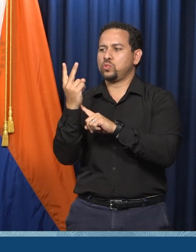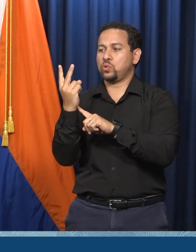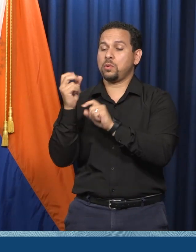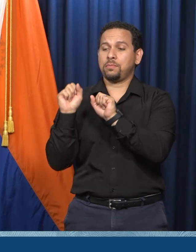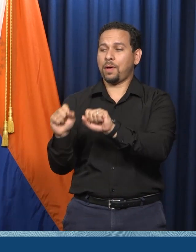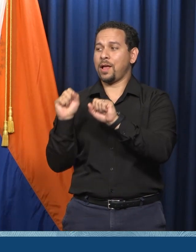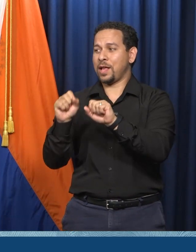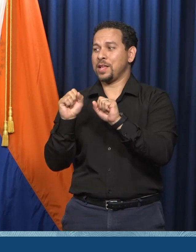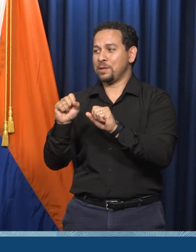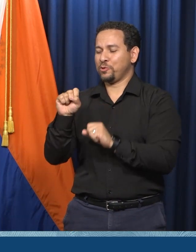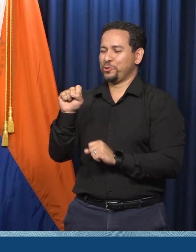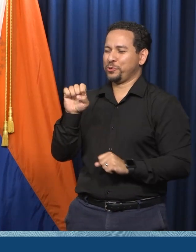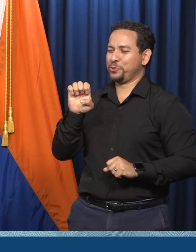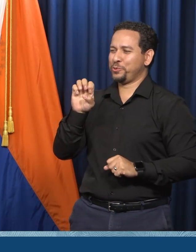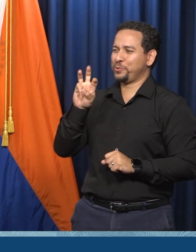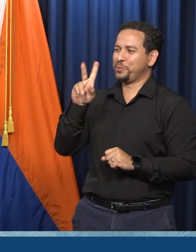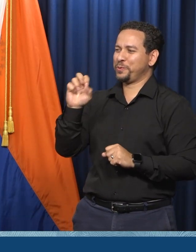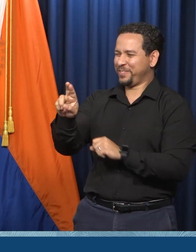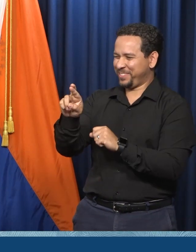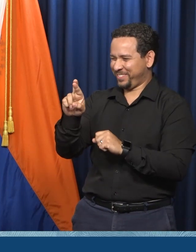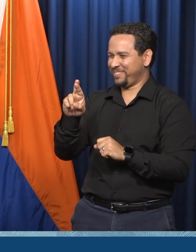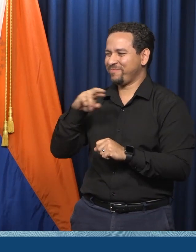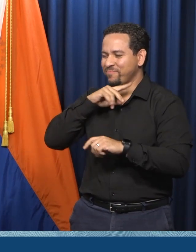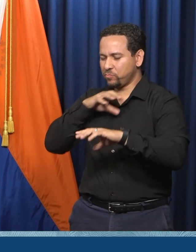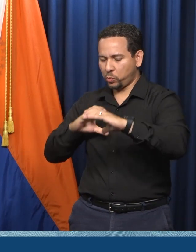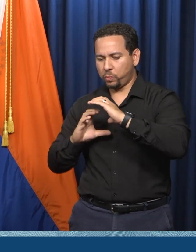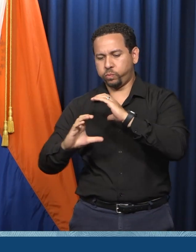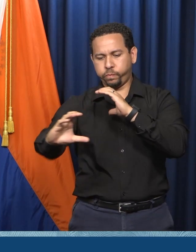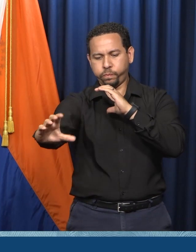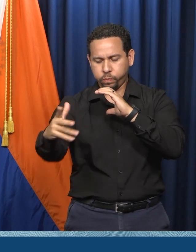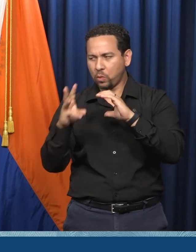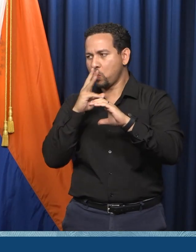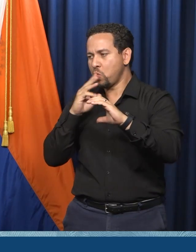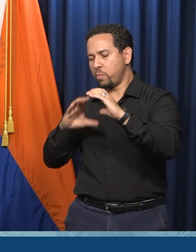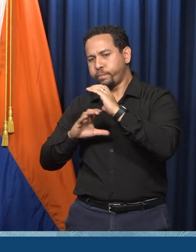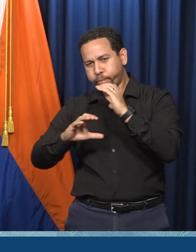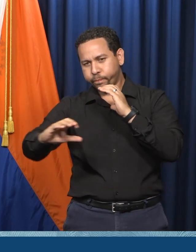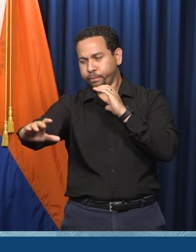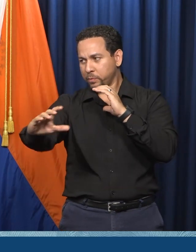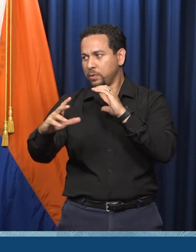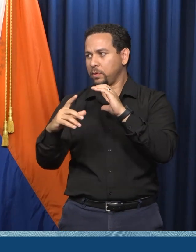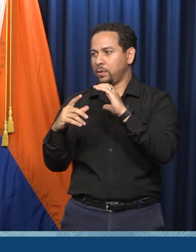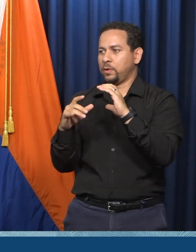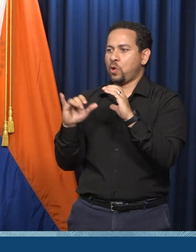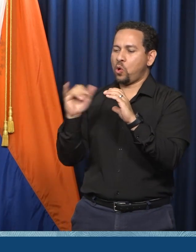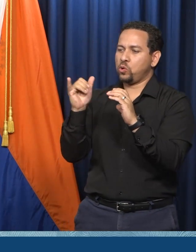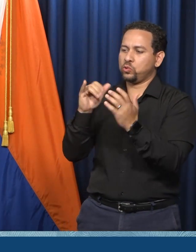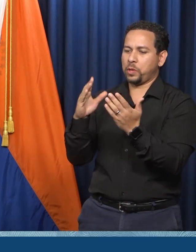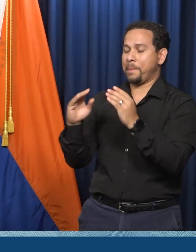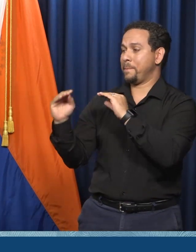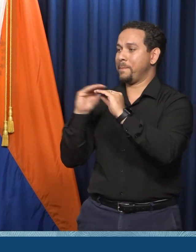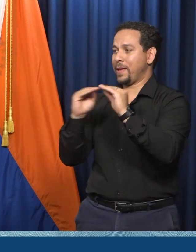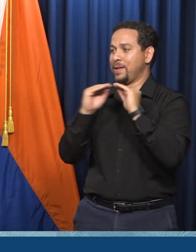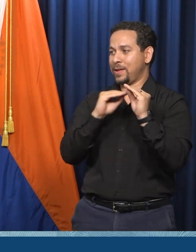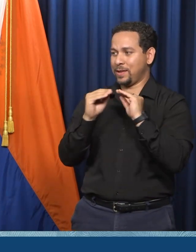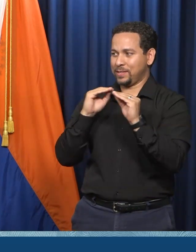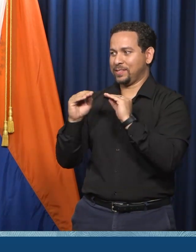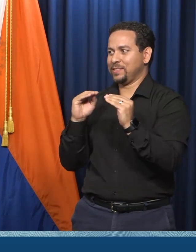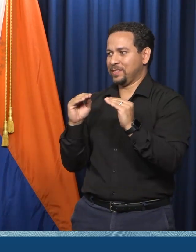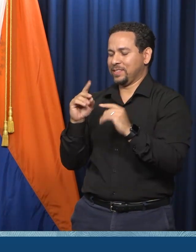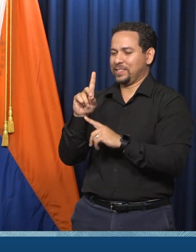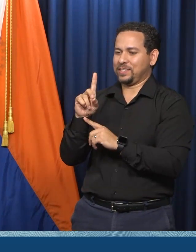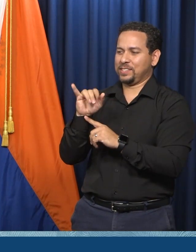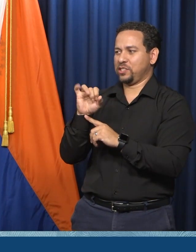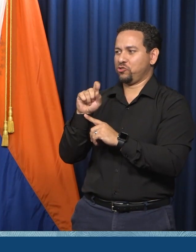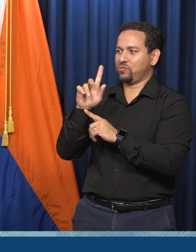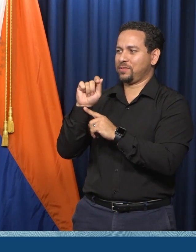new one sewer district and a septic maintenance district. We've been working very closely with the county, who is a custodian for New York